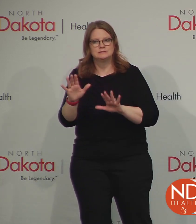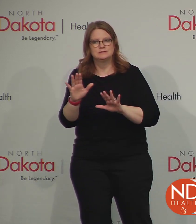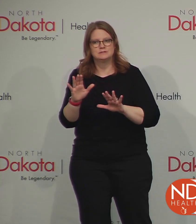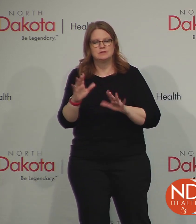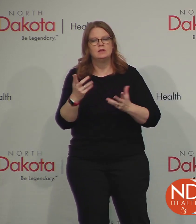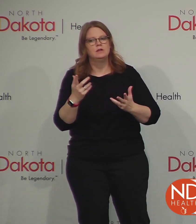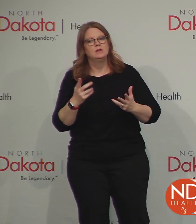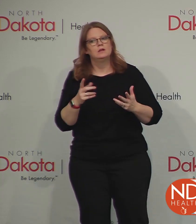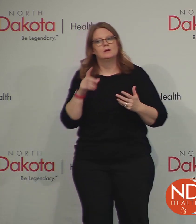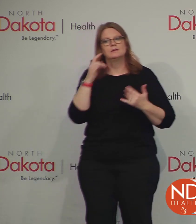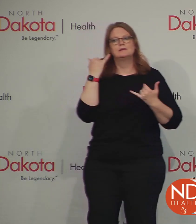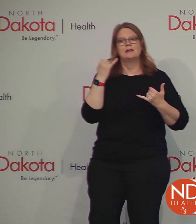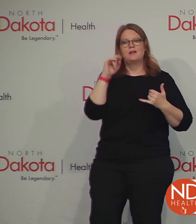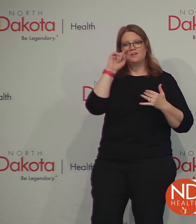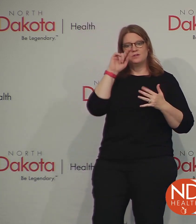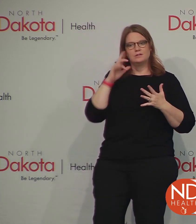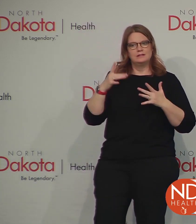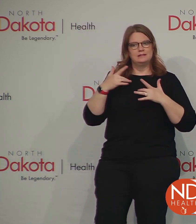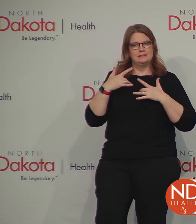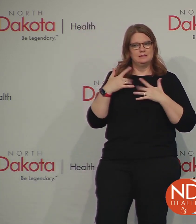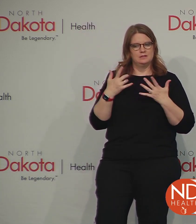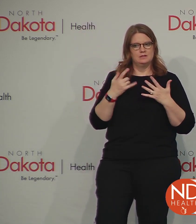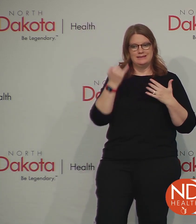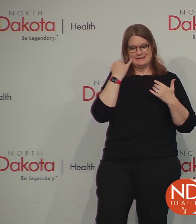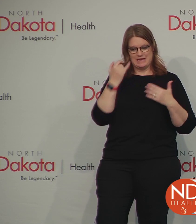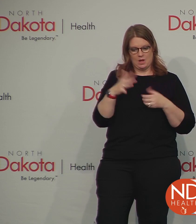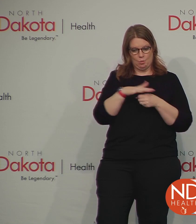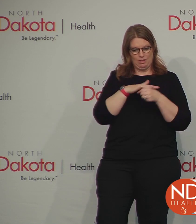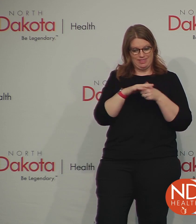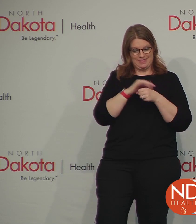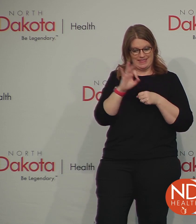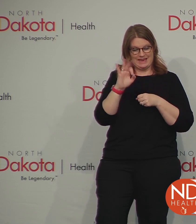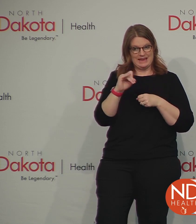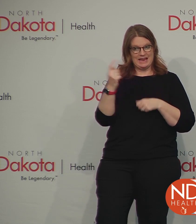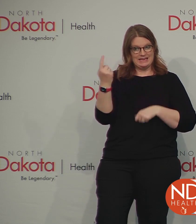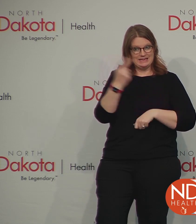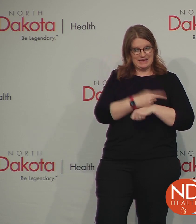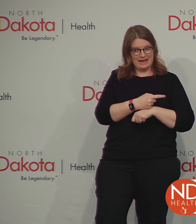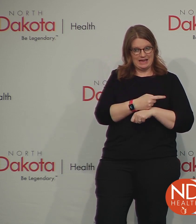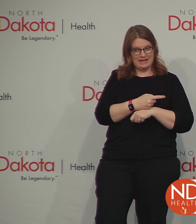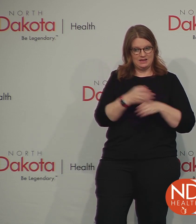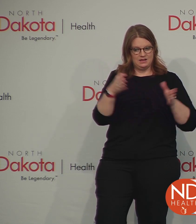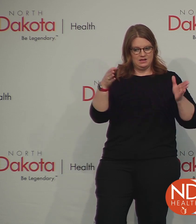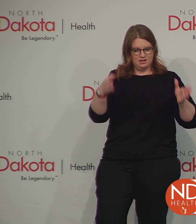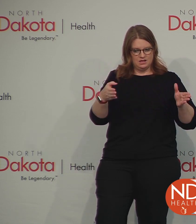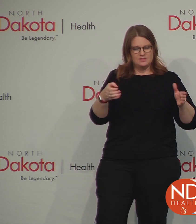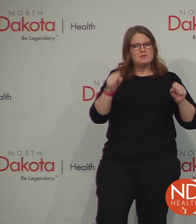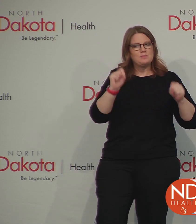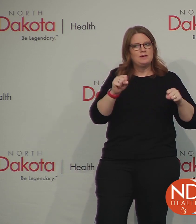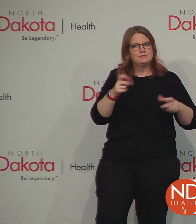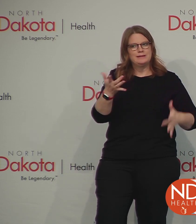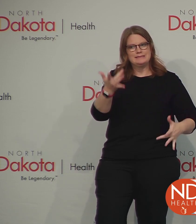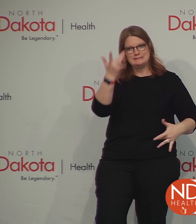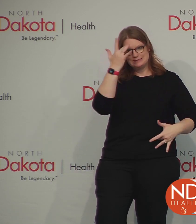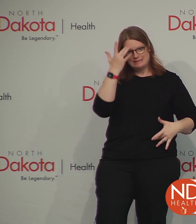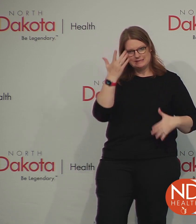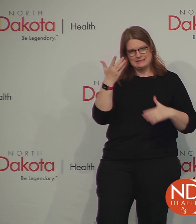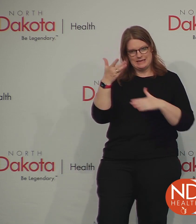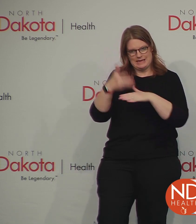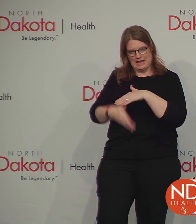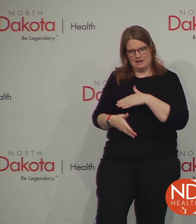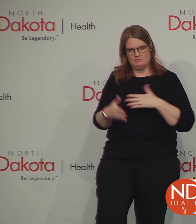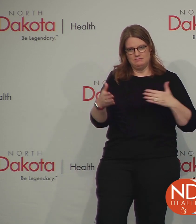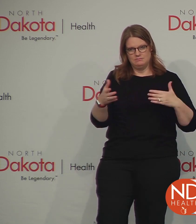the likelihood of reinfection is less within that 90-day time period, but there is a potential for reinfection after 90